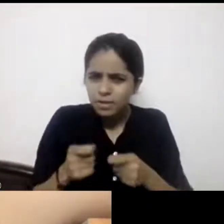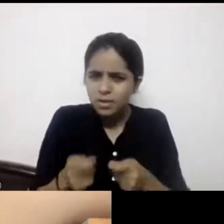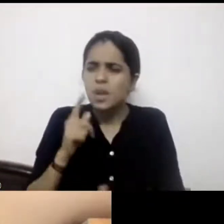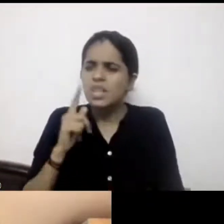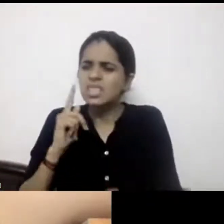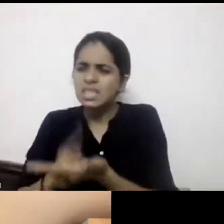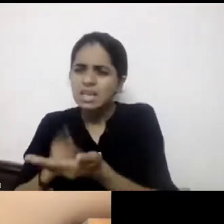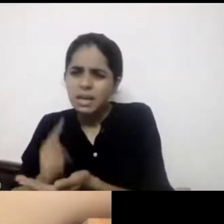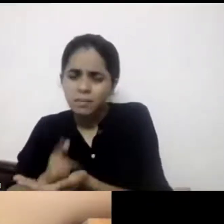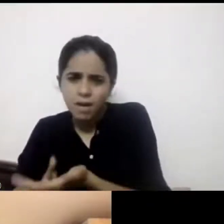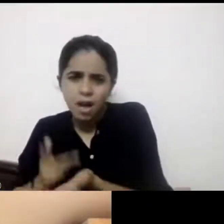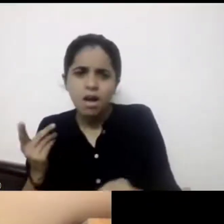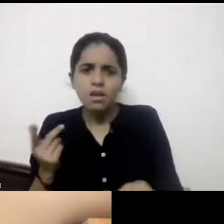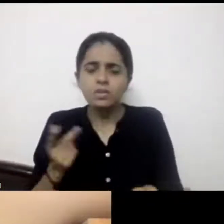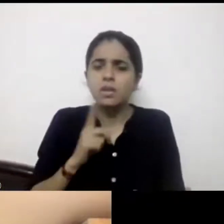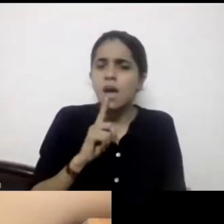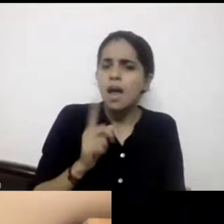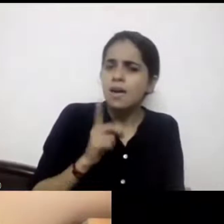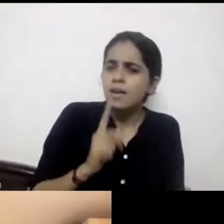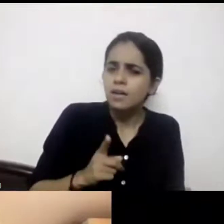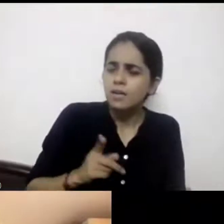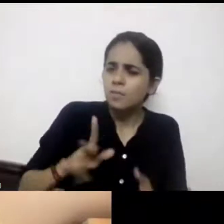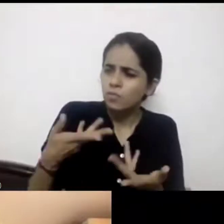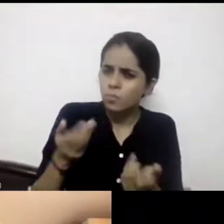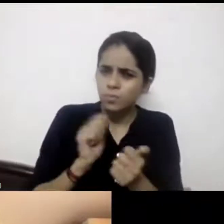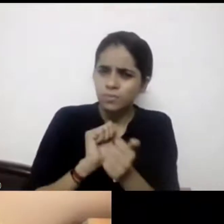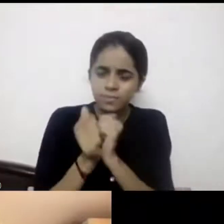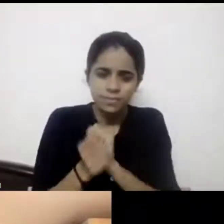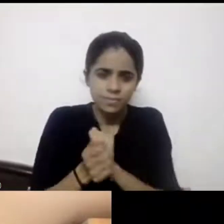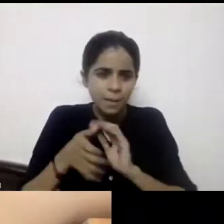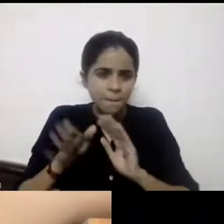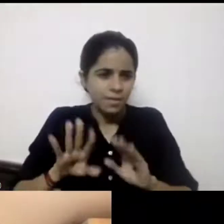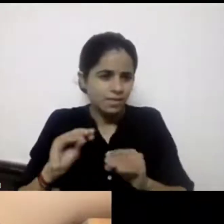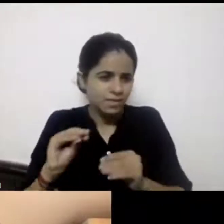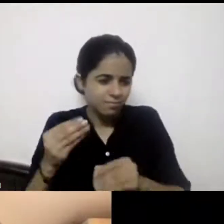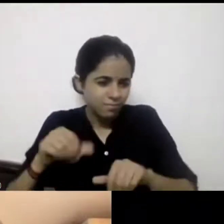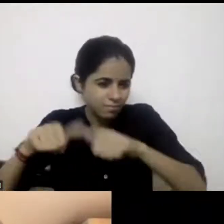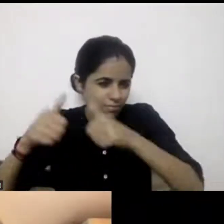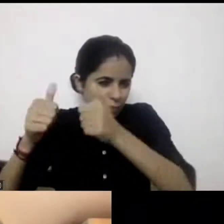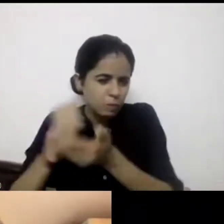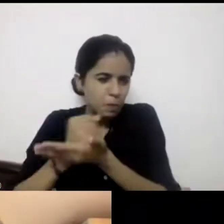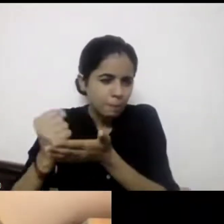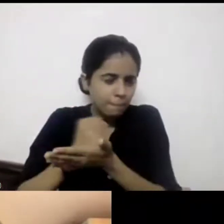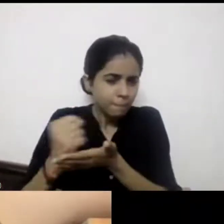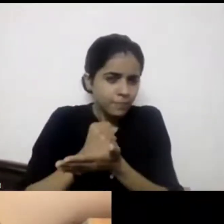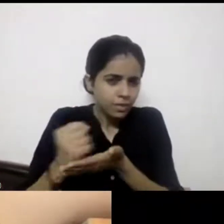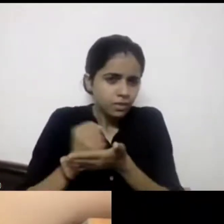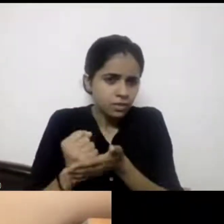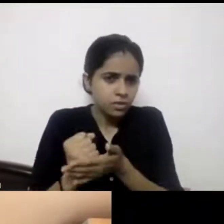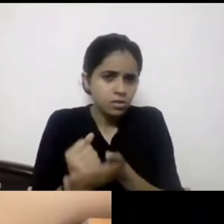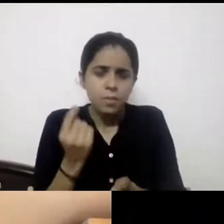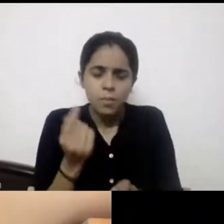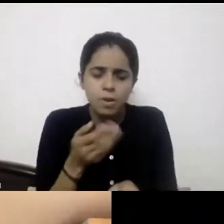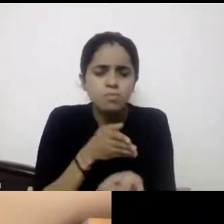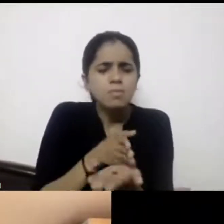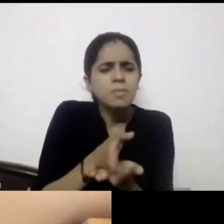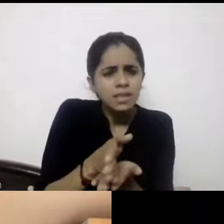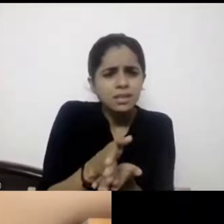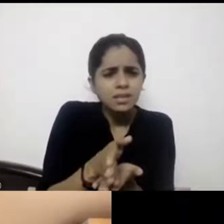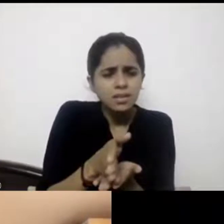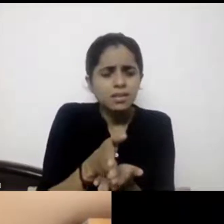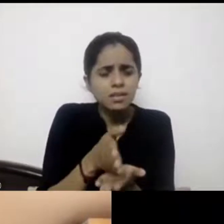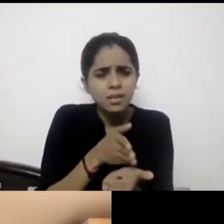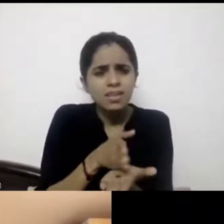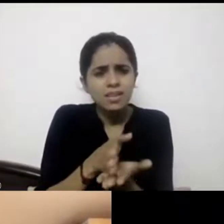demands of doing well and performing well. And then disability also, it is a medium which has